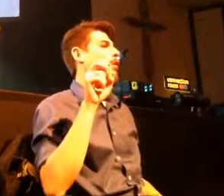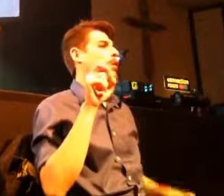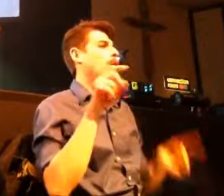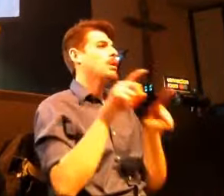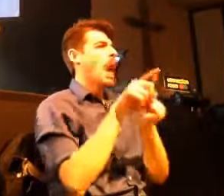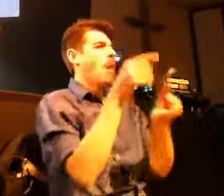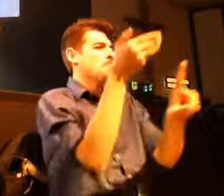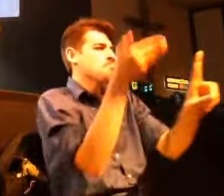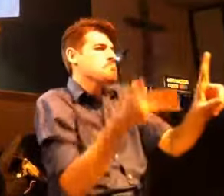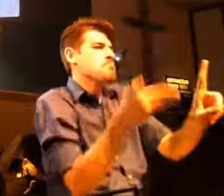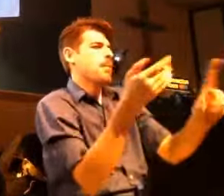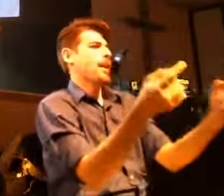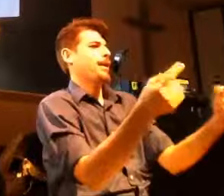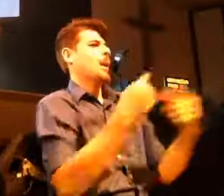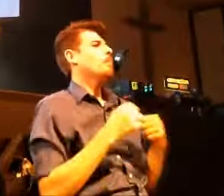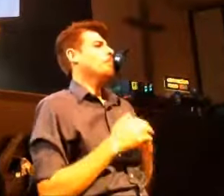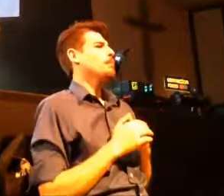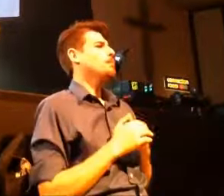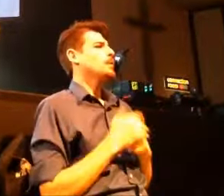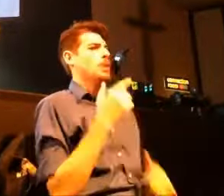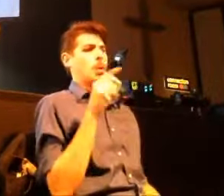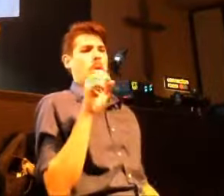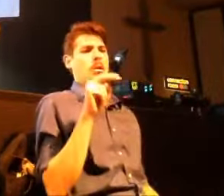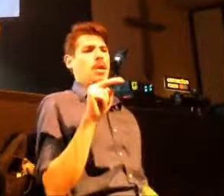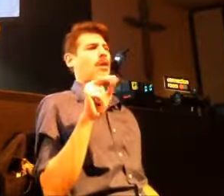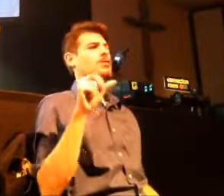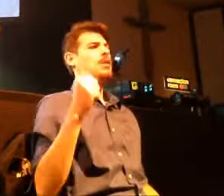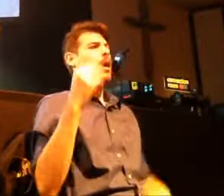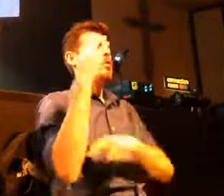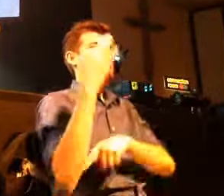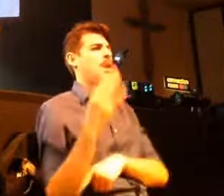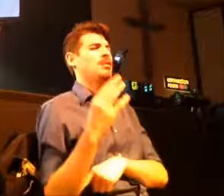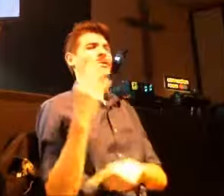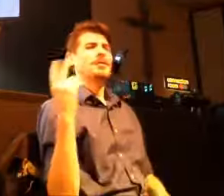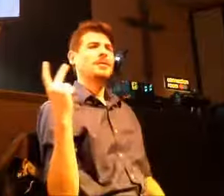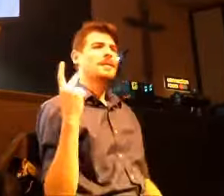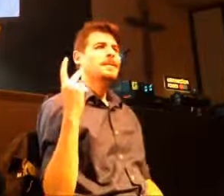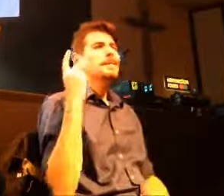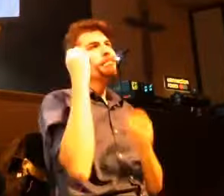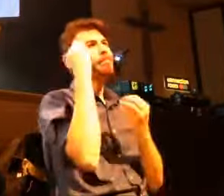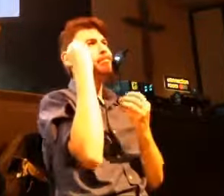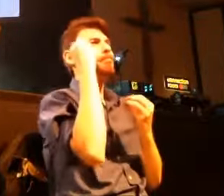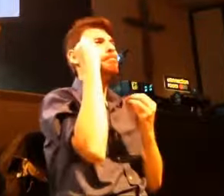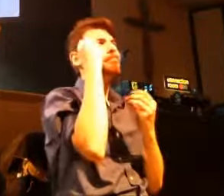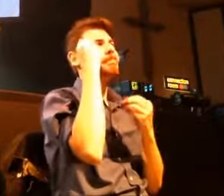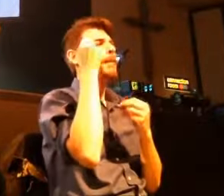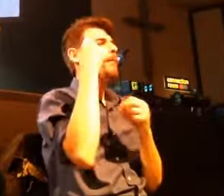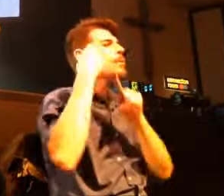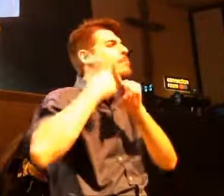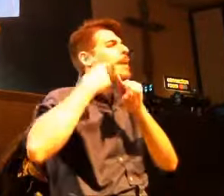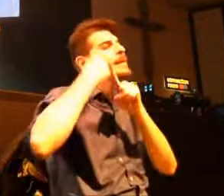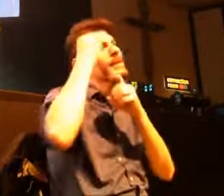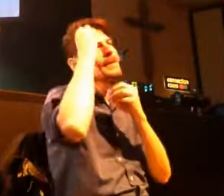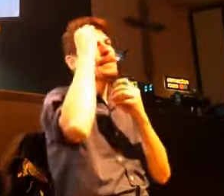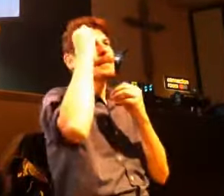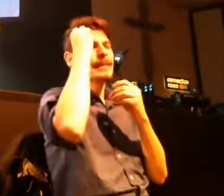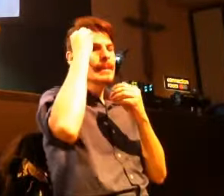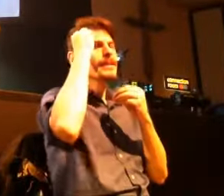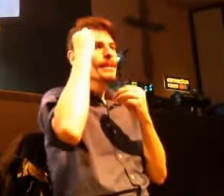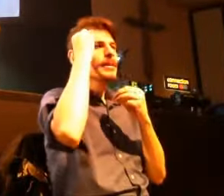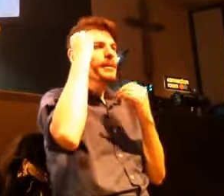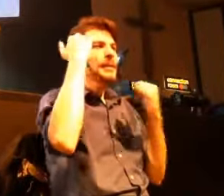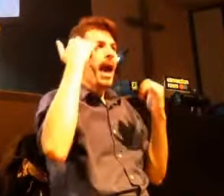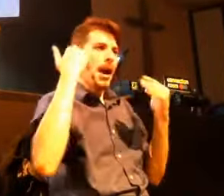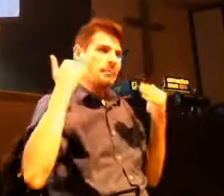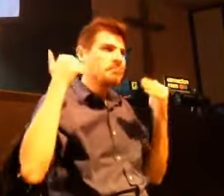and myself, we've been really thinking about and chewing on and praying about and working on for the past couple months. And it's this wonderful series that really explores